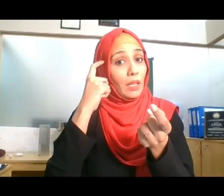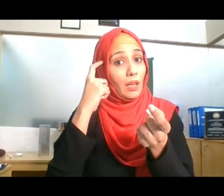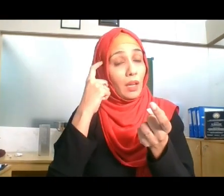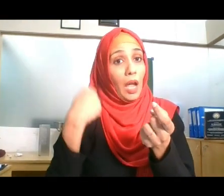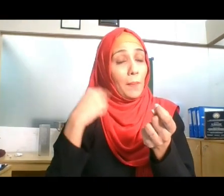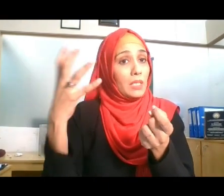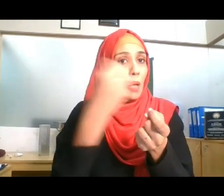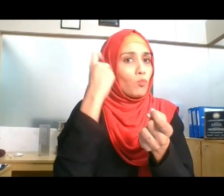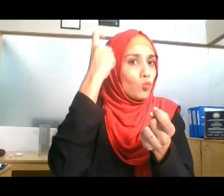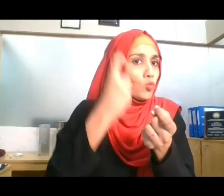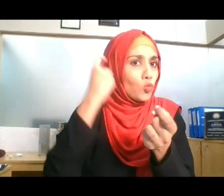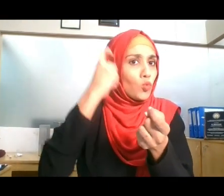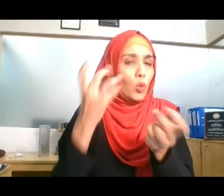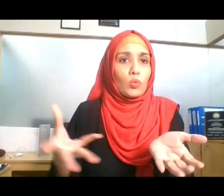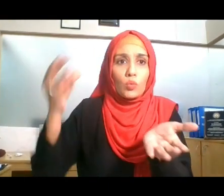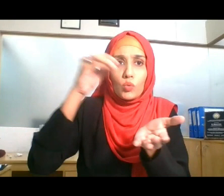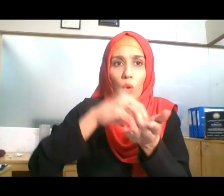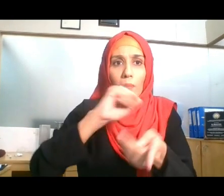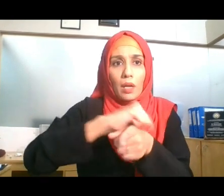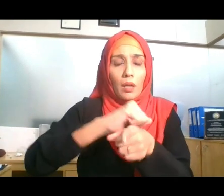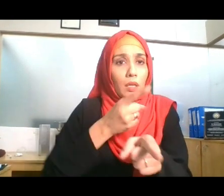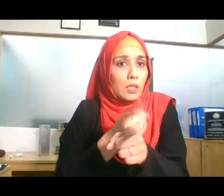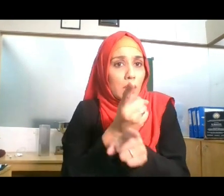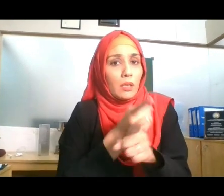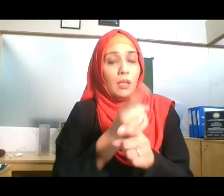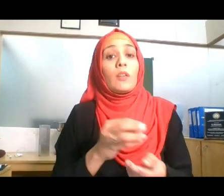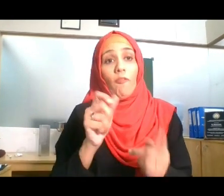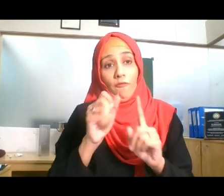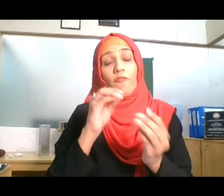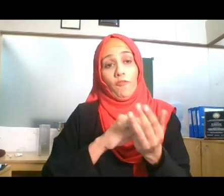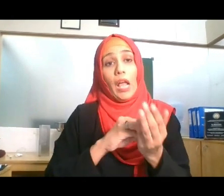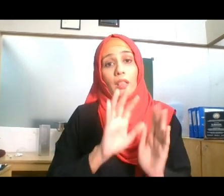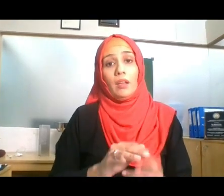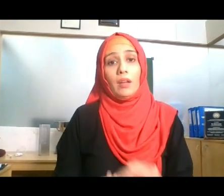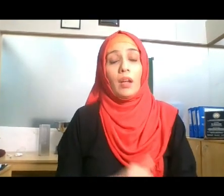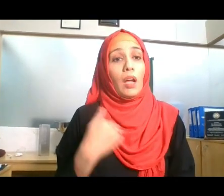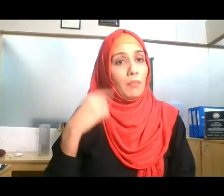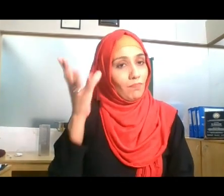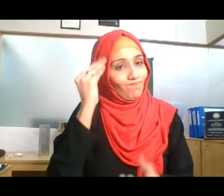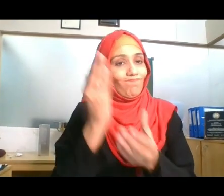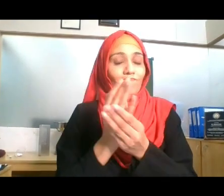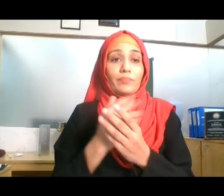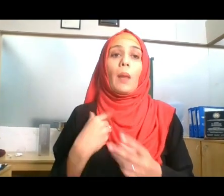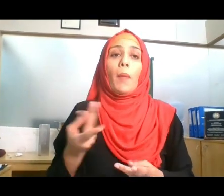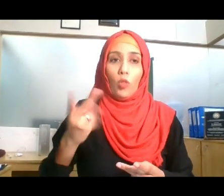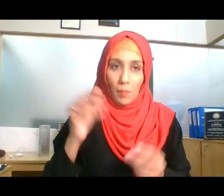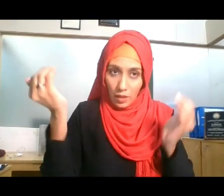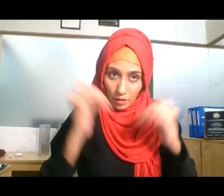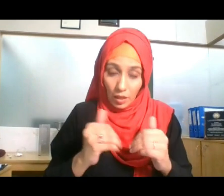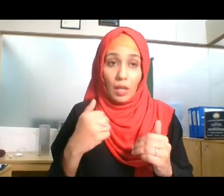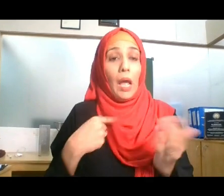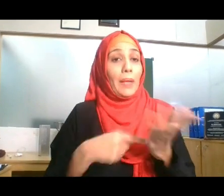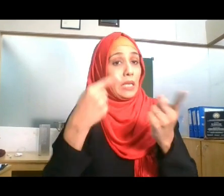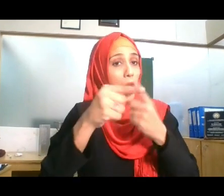making inclusive learning possible. We have come a long way in data. We've come a long way in